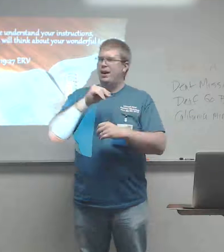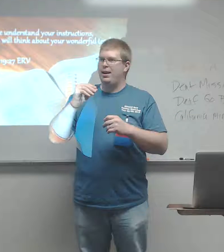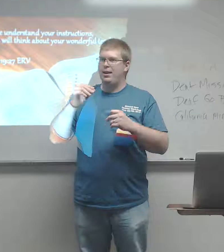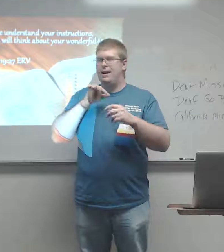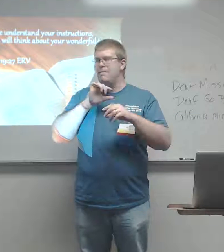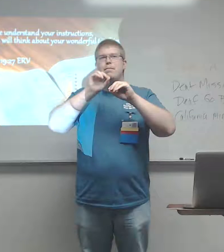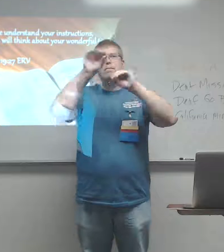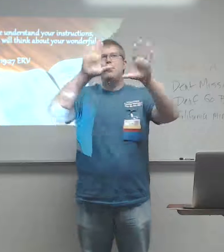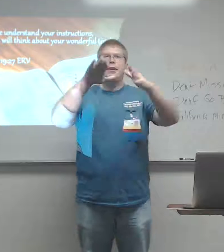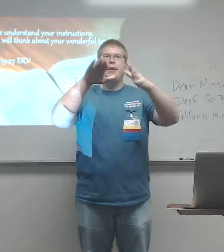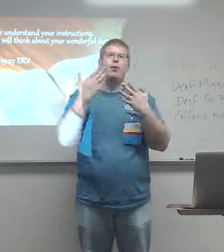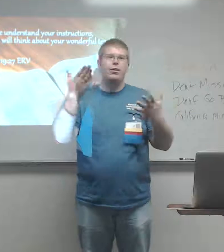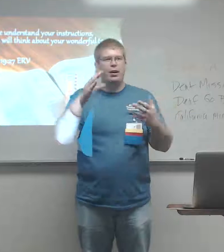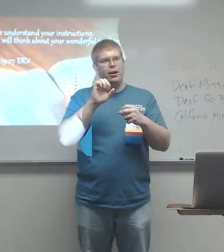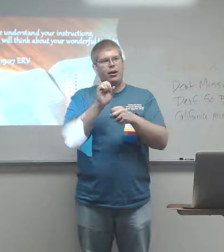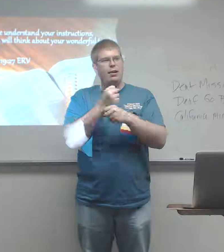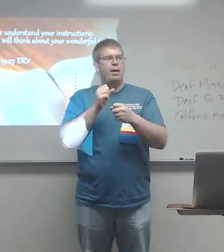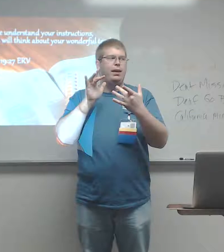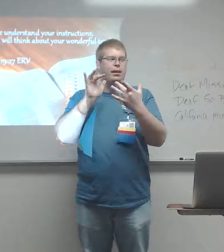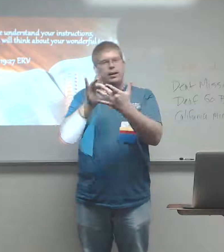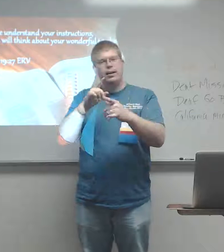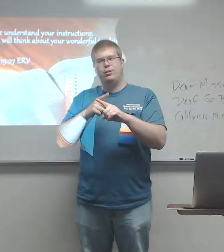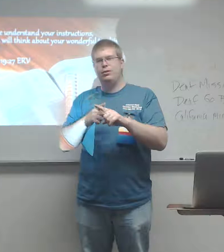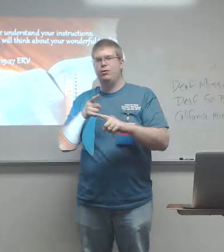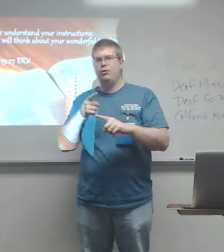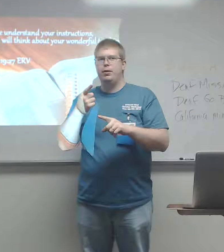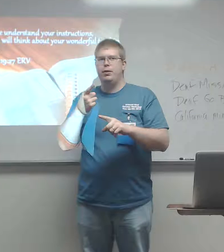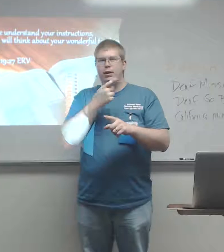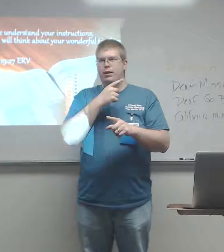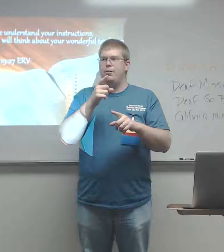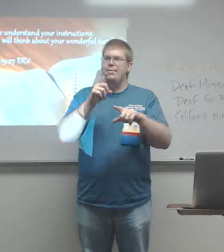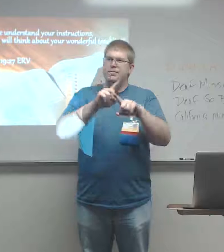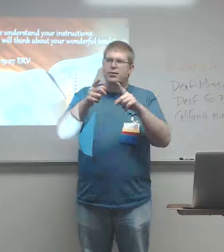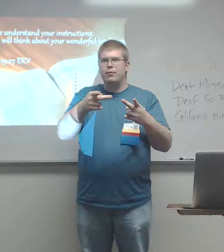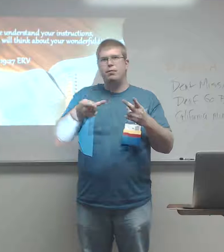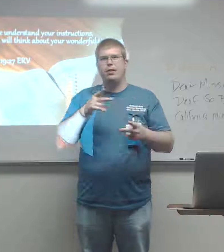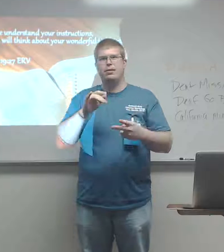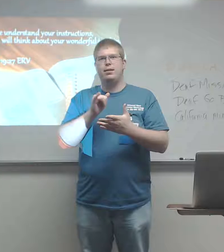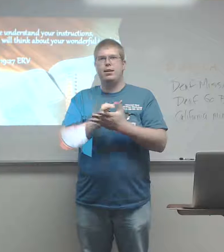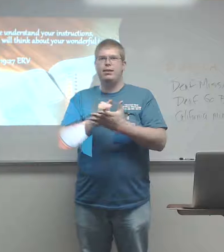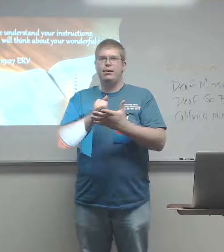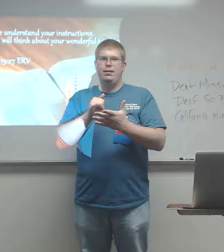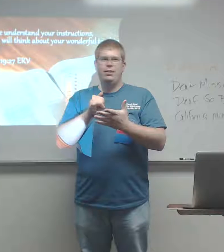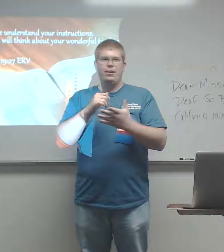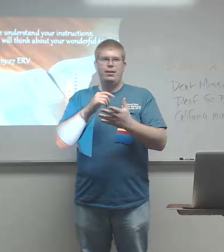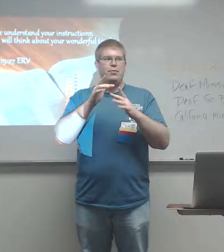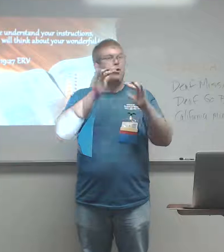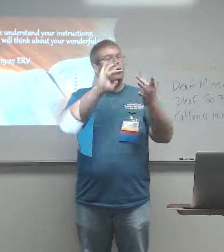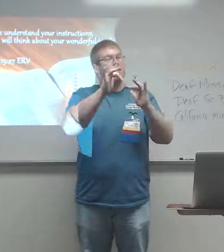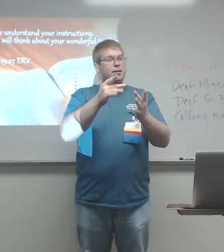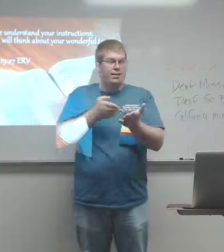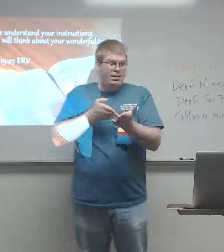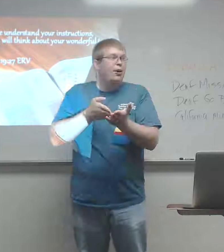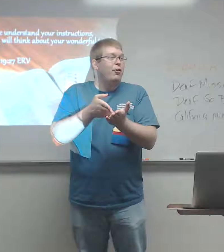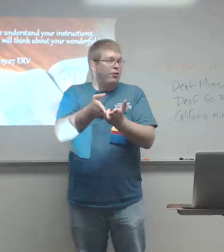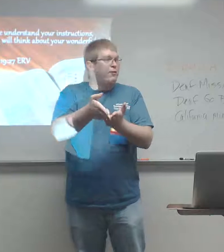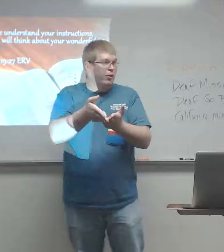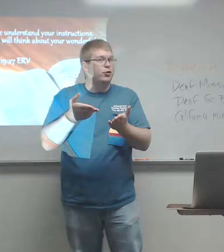and putting it all there and making links to, different places that, websites that are following the